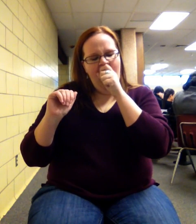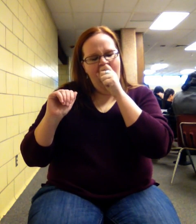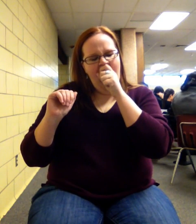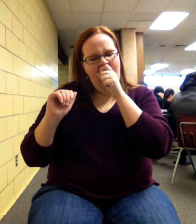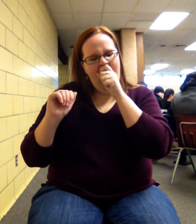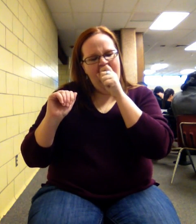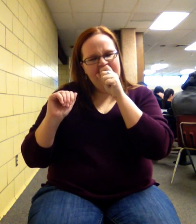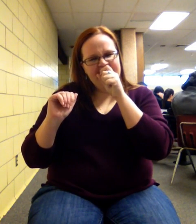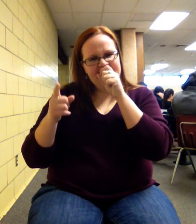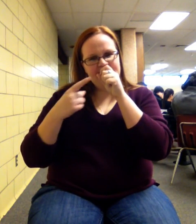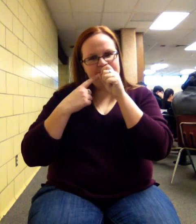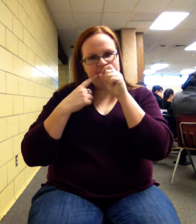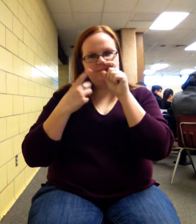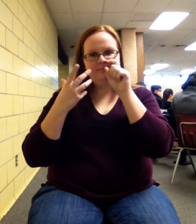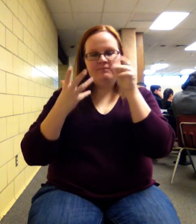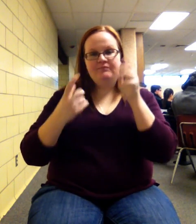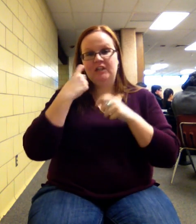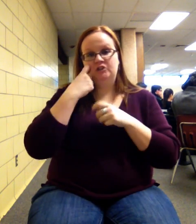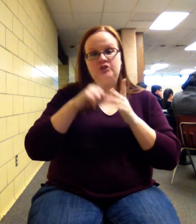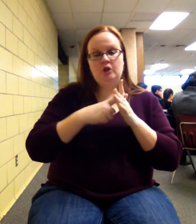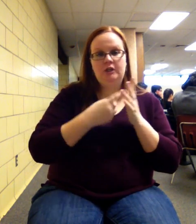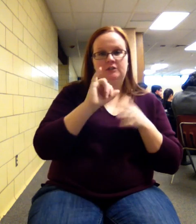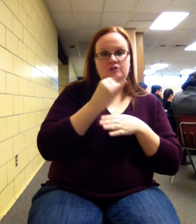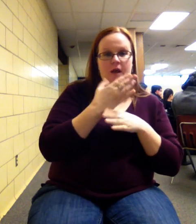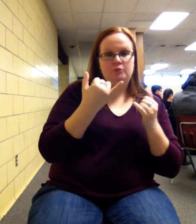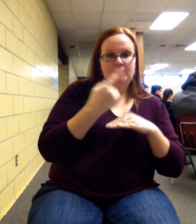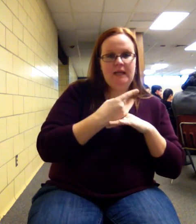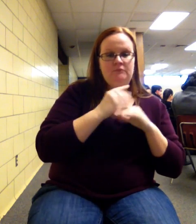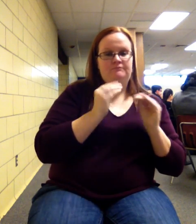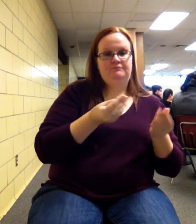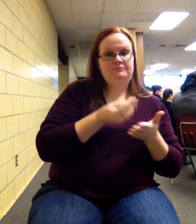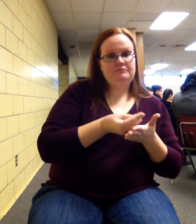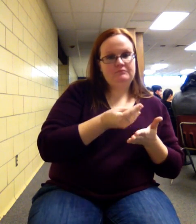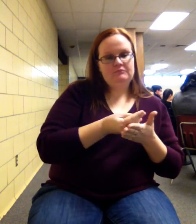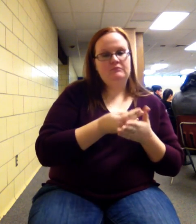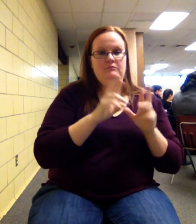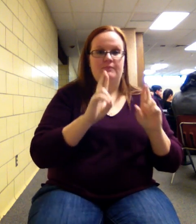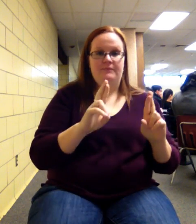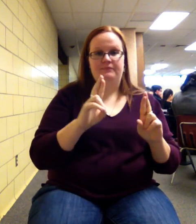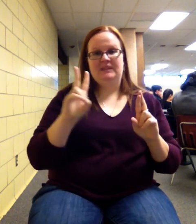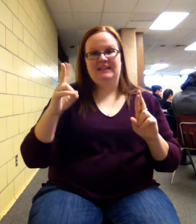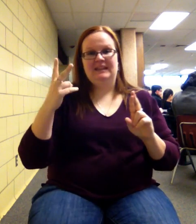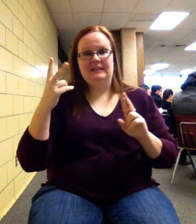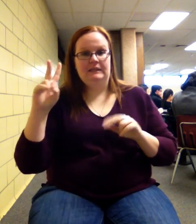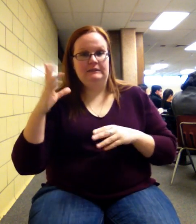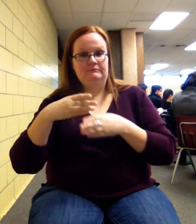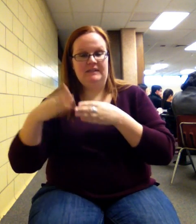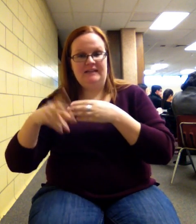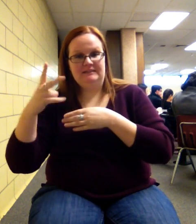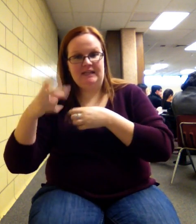They're saying, well, maybe they just started their job today, so they don't have any money. So they're hoping at year 2 that they could come up with a lump